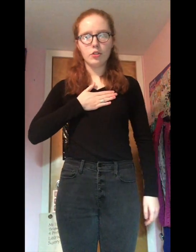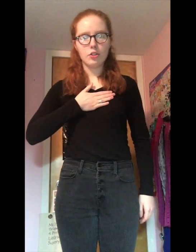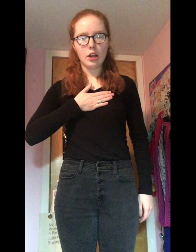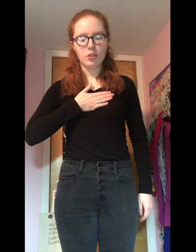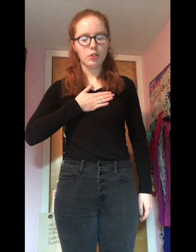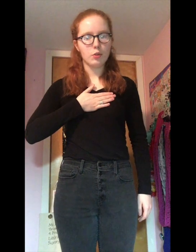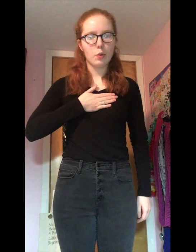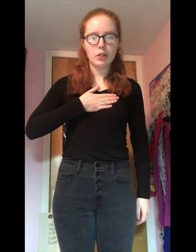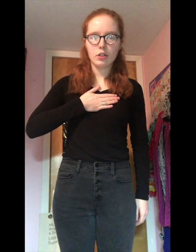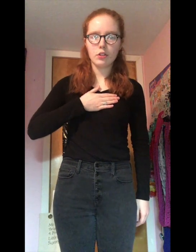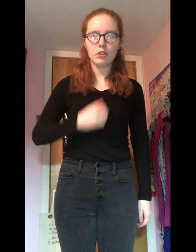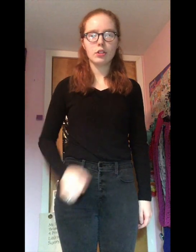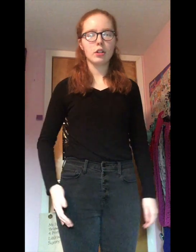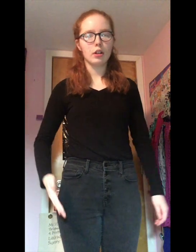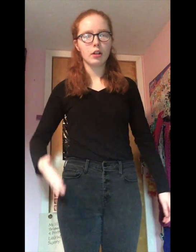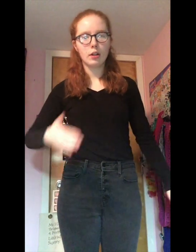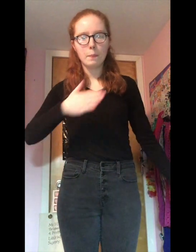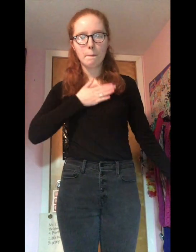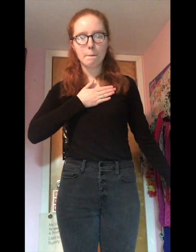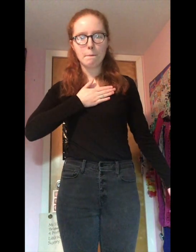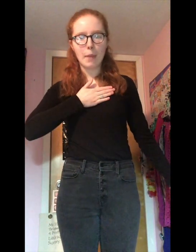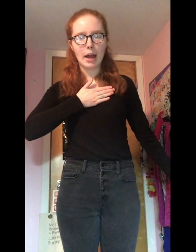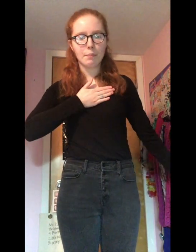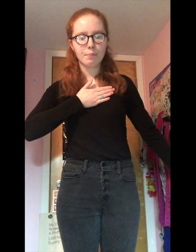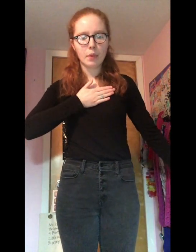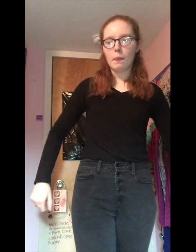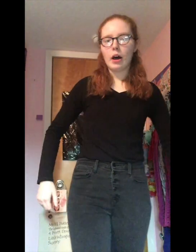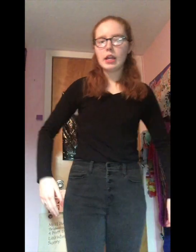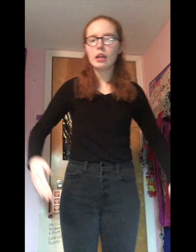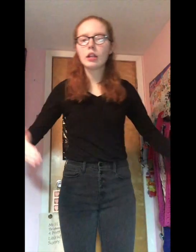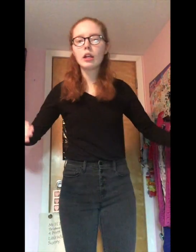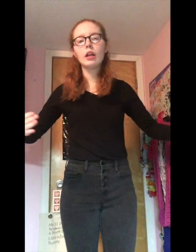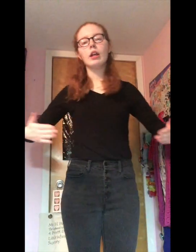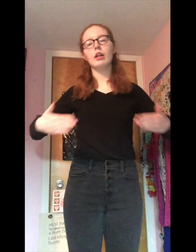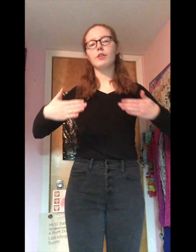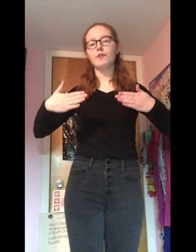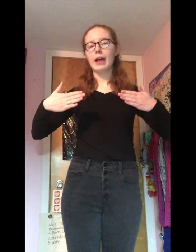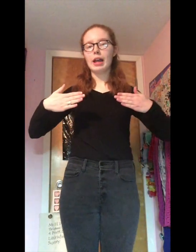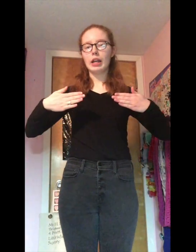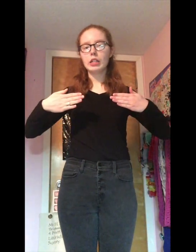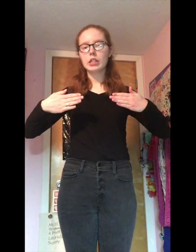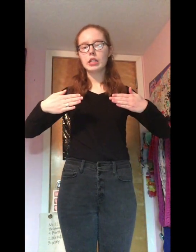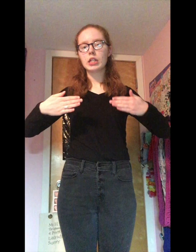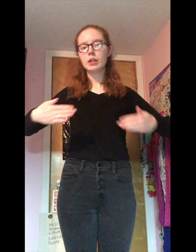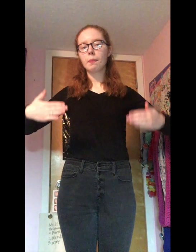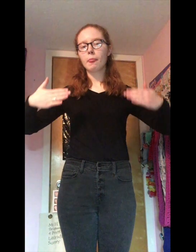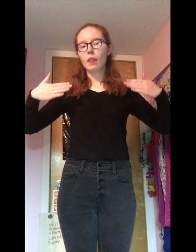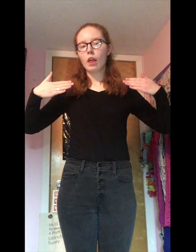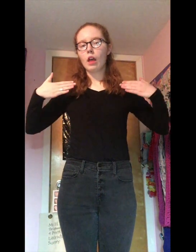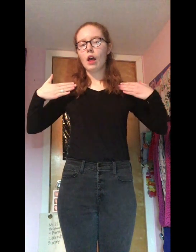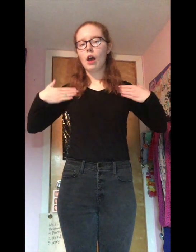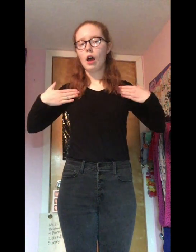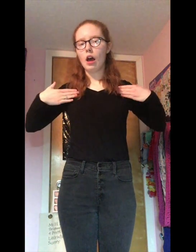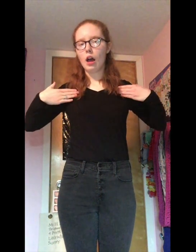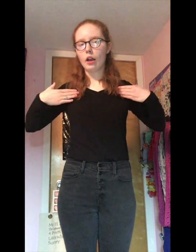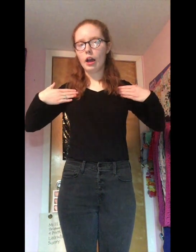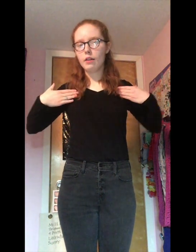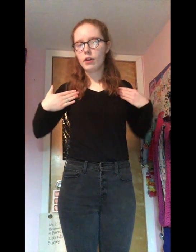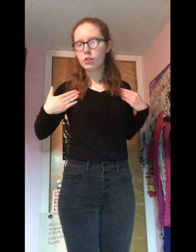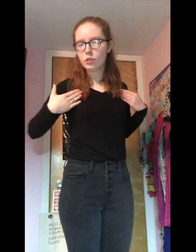your chest, just once, just my. Body is flat hands, kind of at your